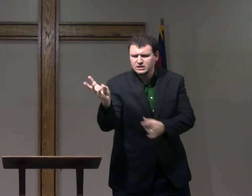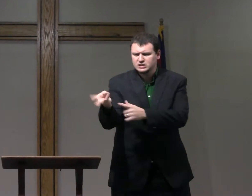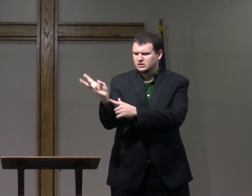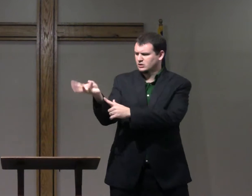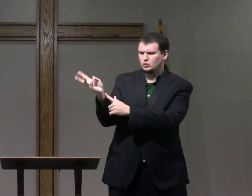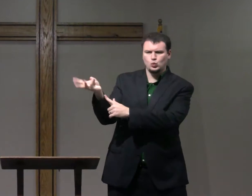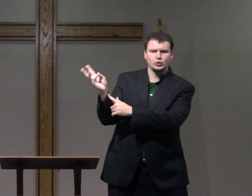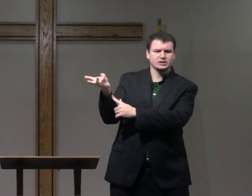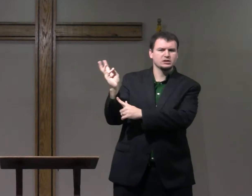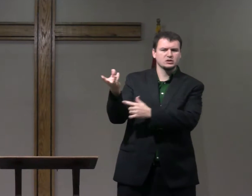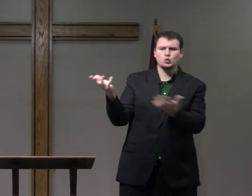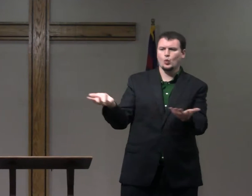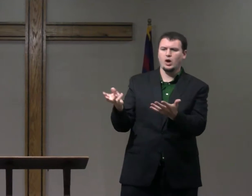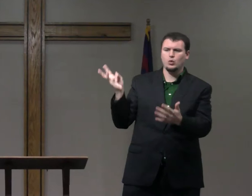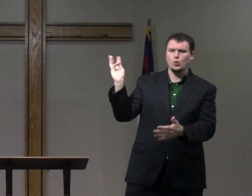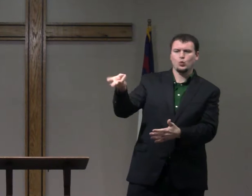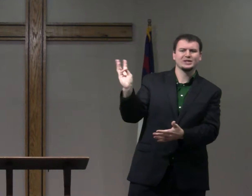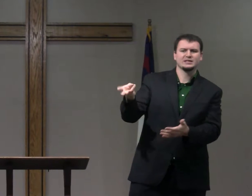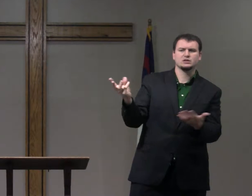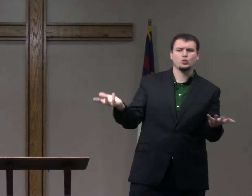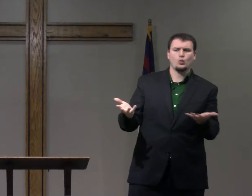traveling, witnessing,